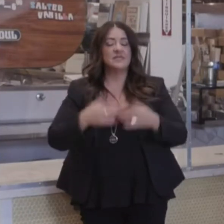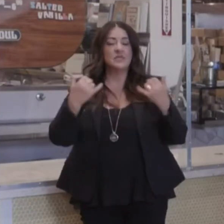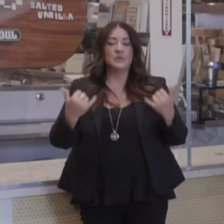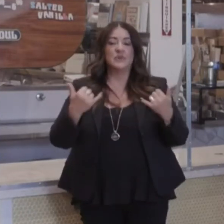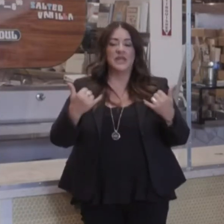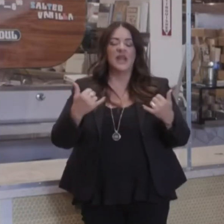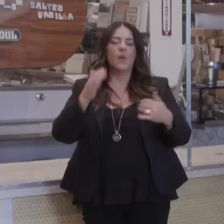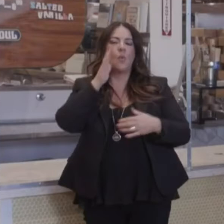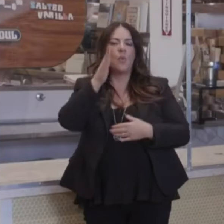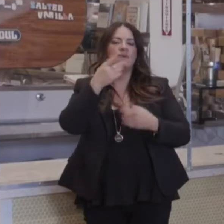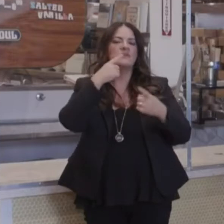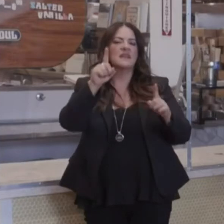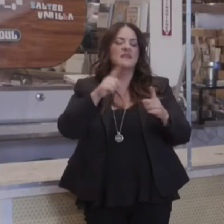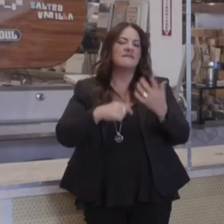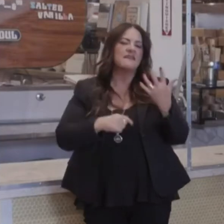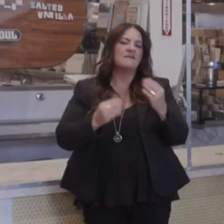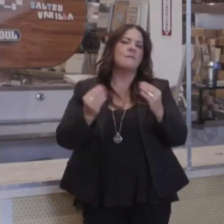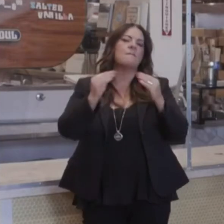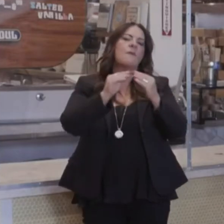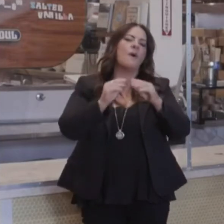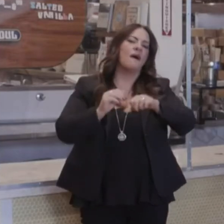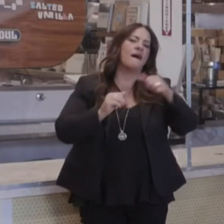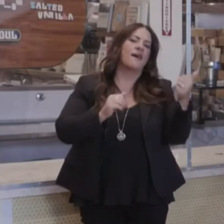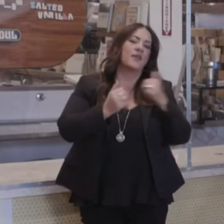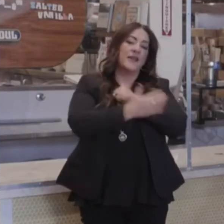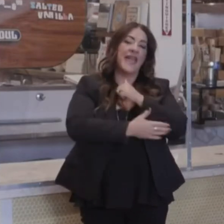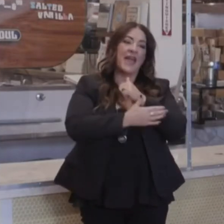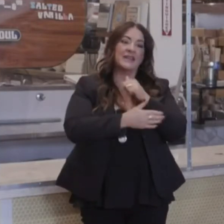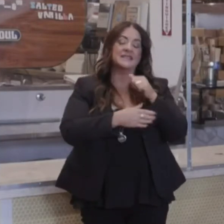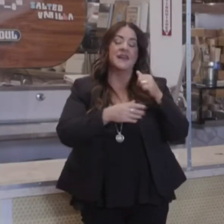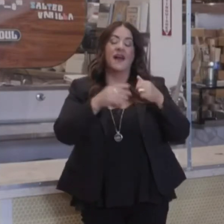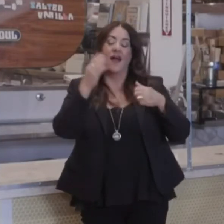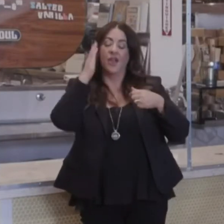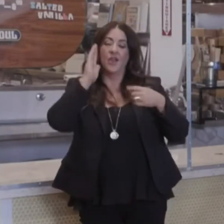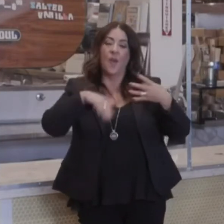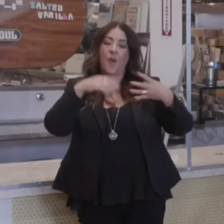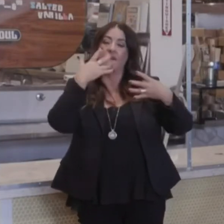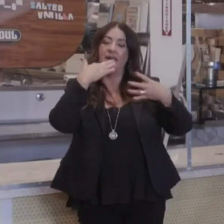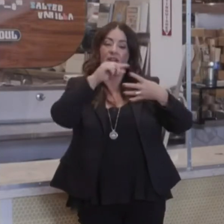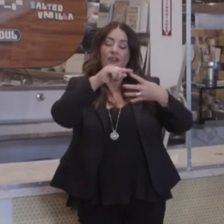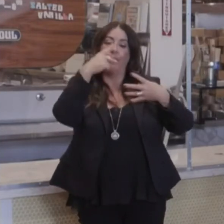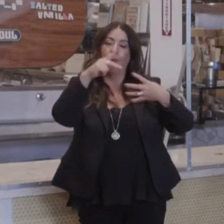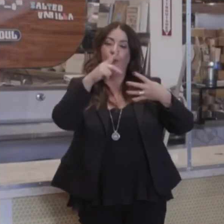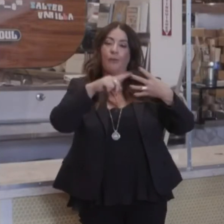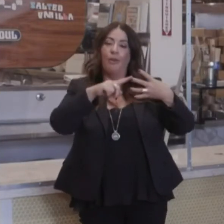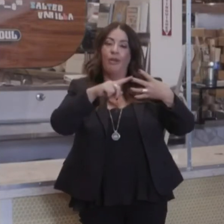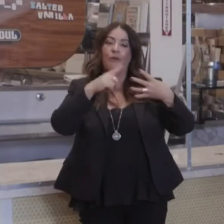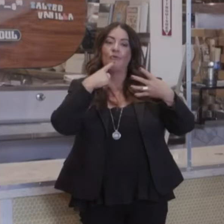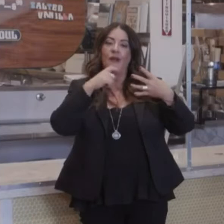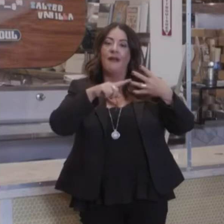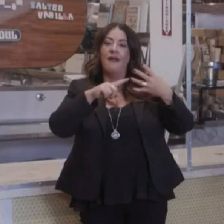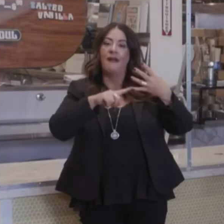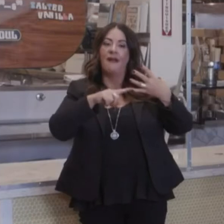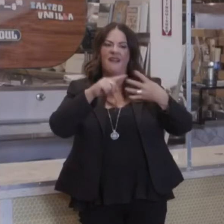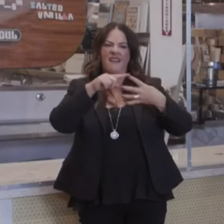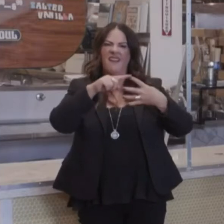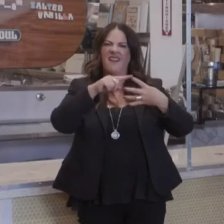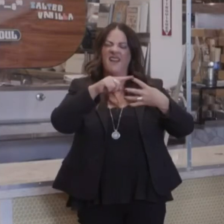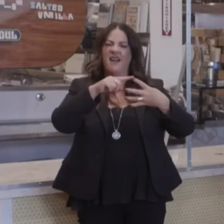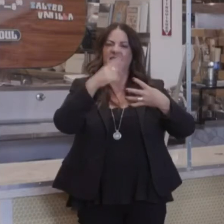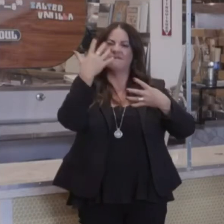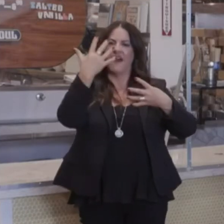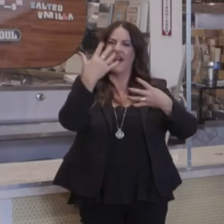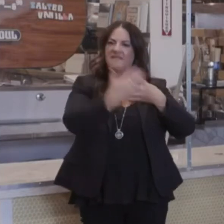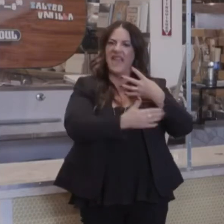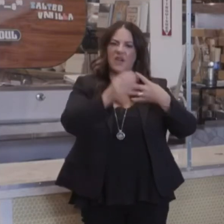today we'll announce 5 additional counties moving out of the purple tier into the red tier. We will preview 8 other